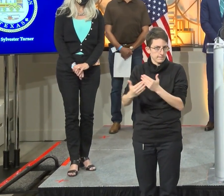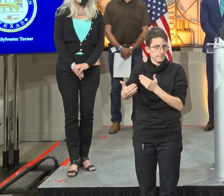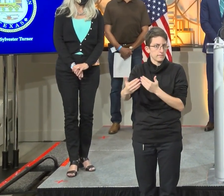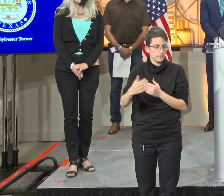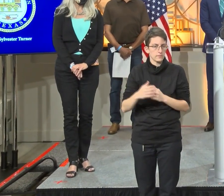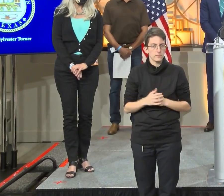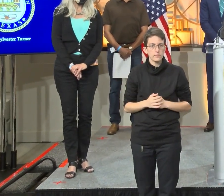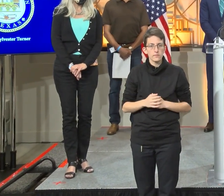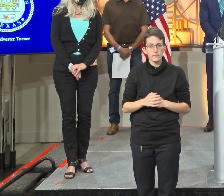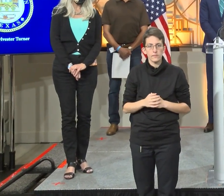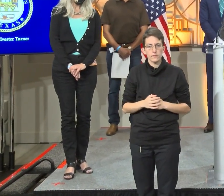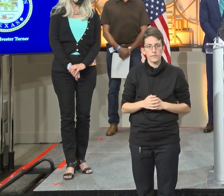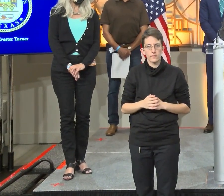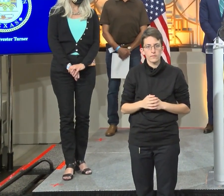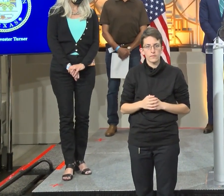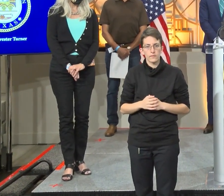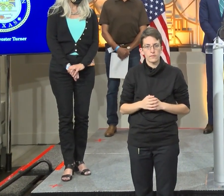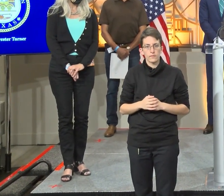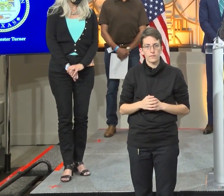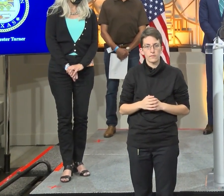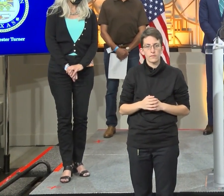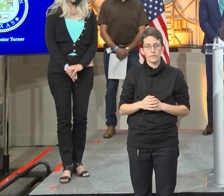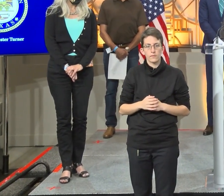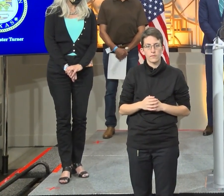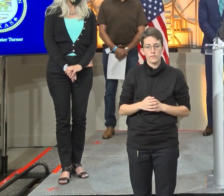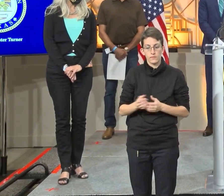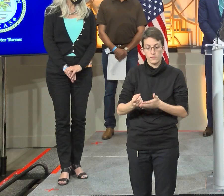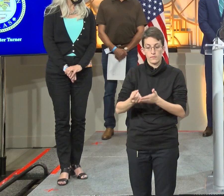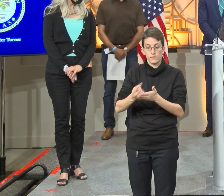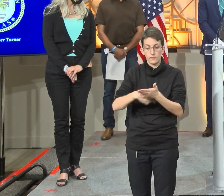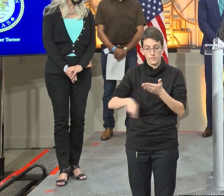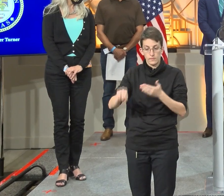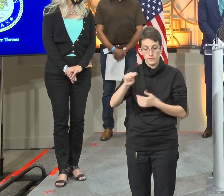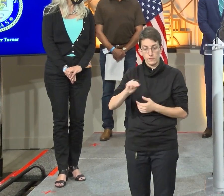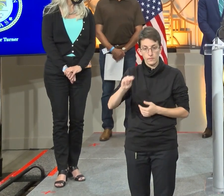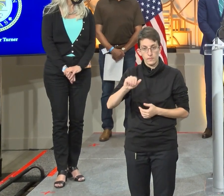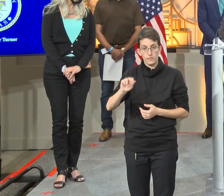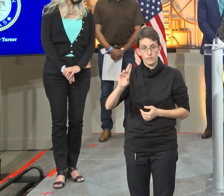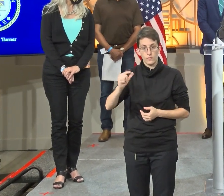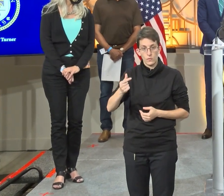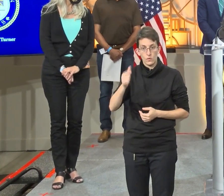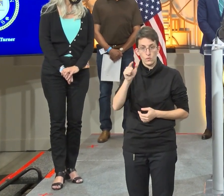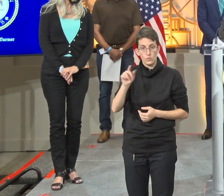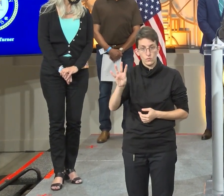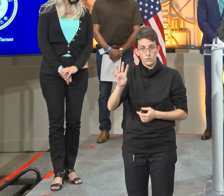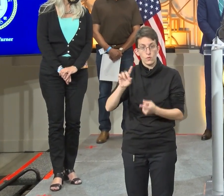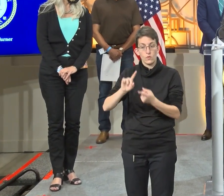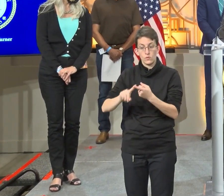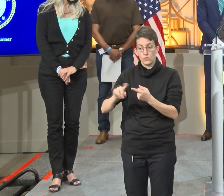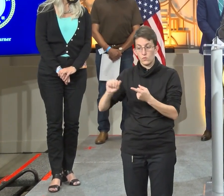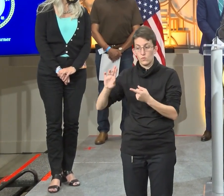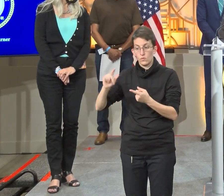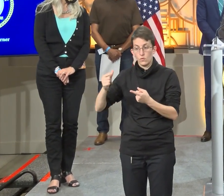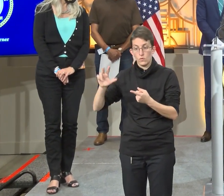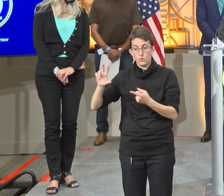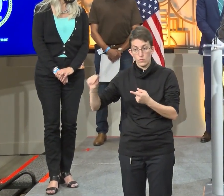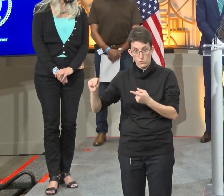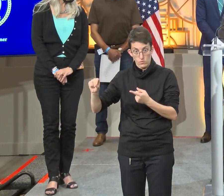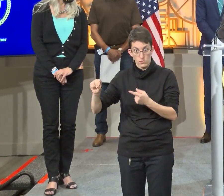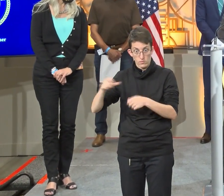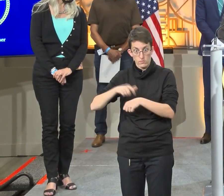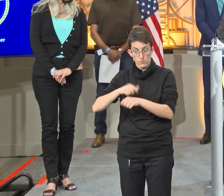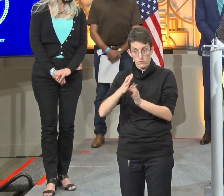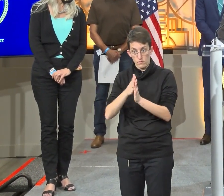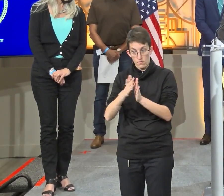beginning 1 week from today, next Monday, August 24th through August the 30th, tenants